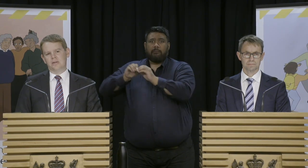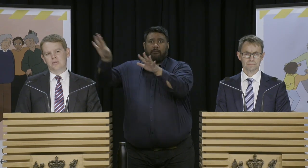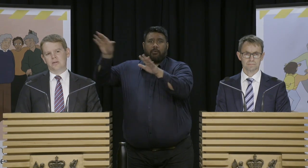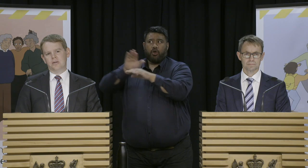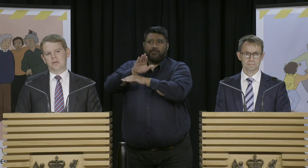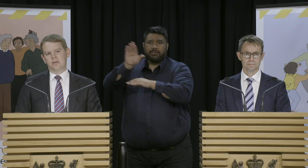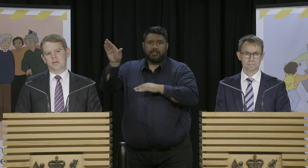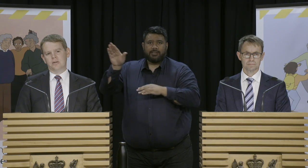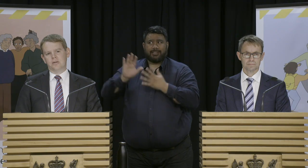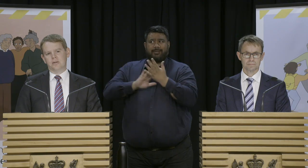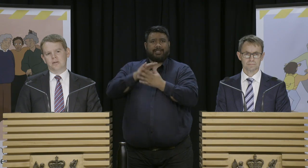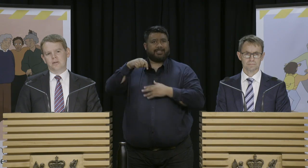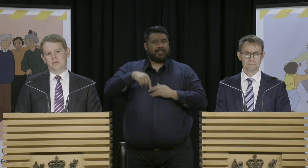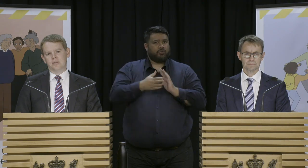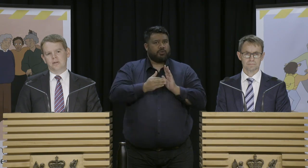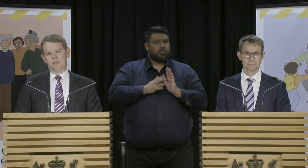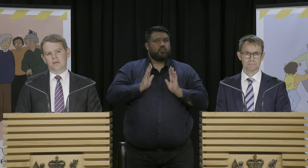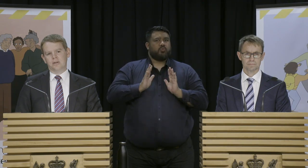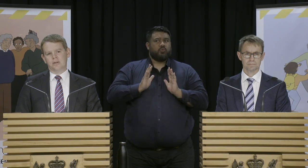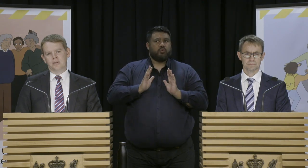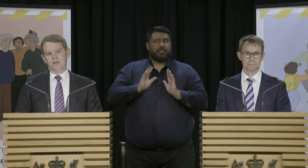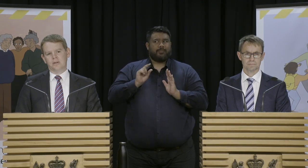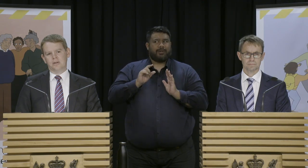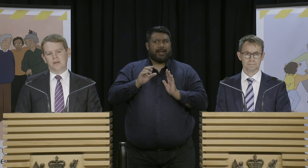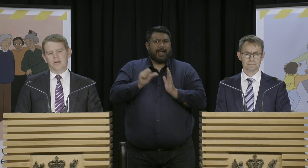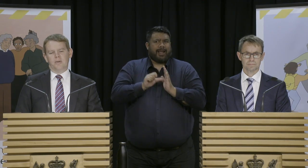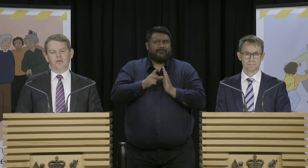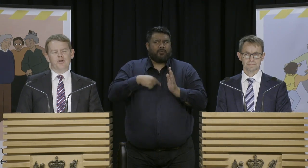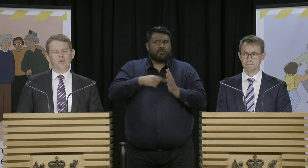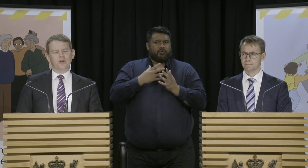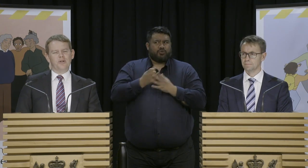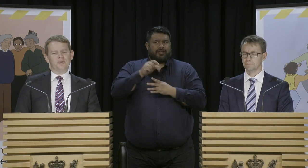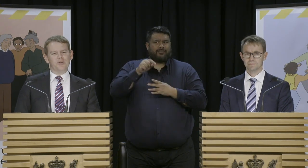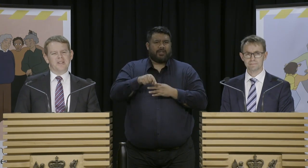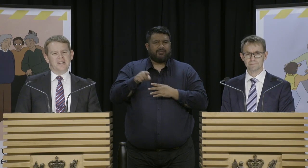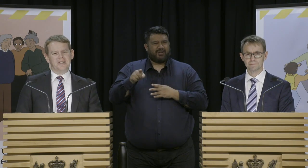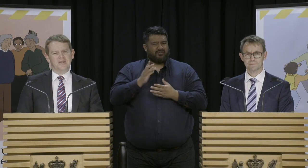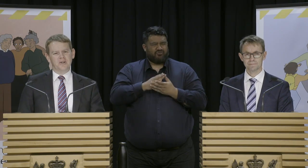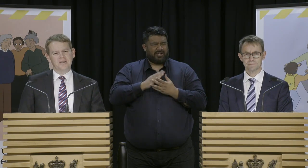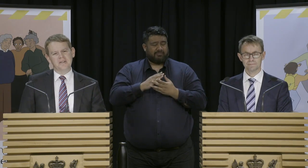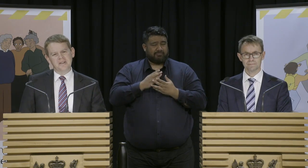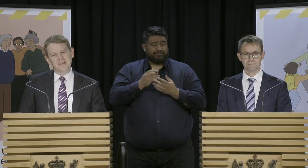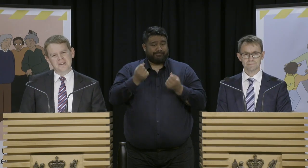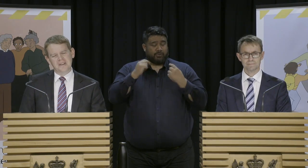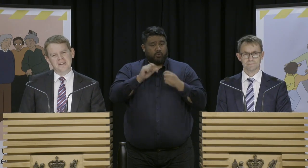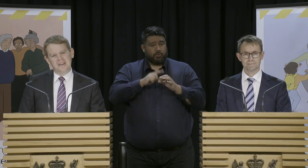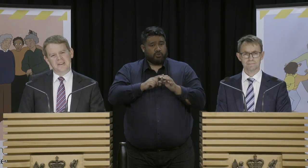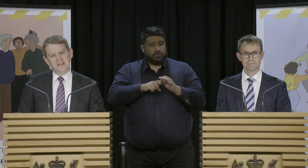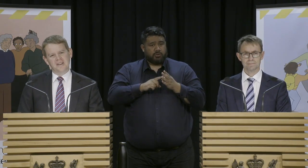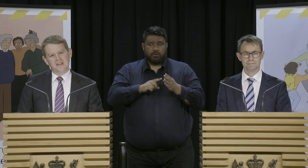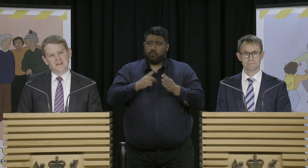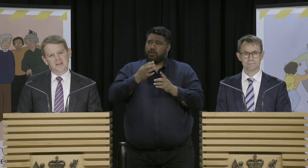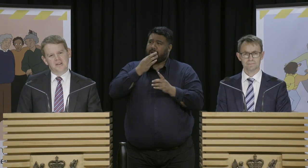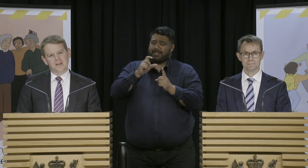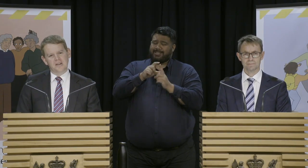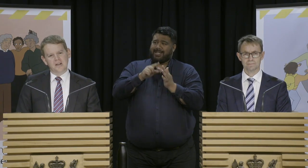of, I guess, language impossible going forward? I'm not really sure what your question was there. Sorry? Well, I guess, has the Delta